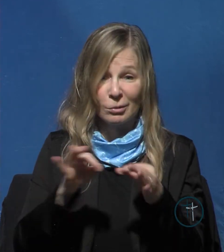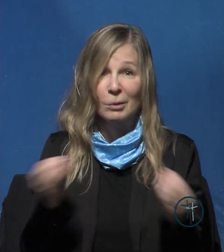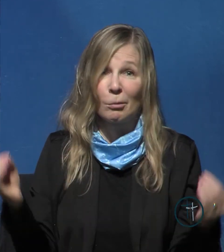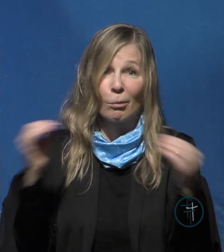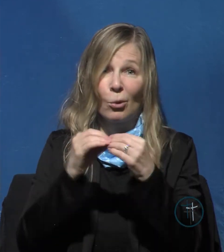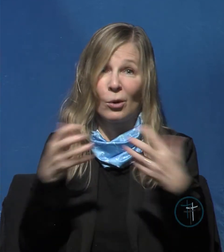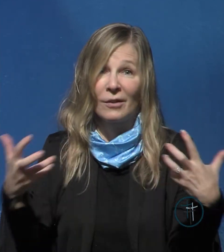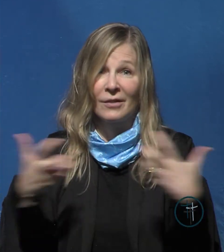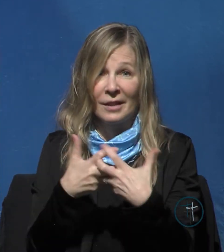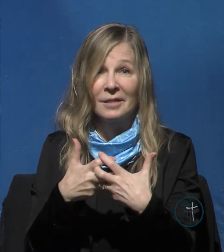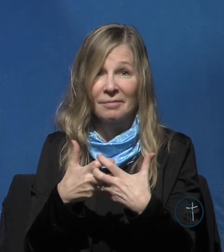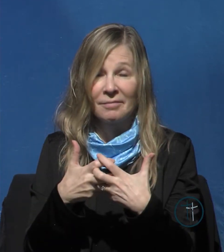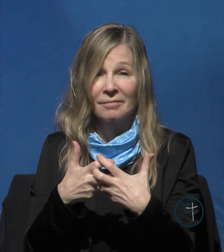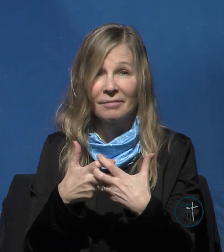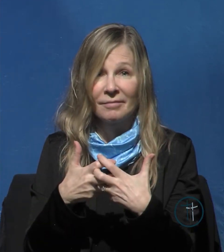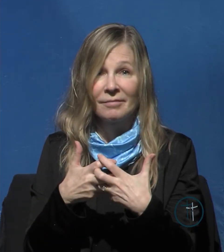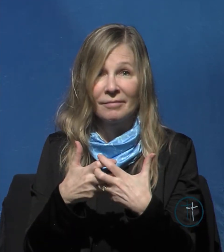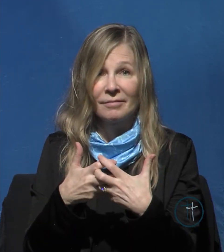apt.